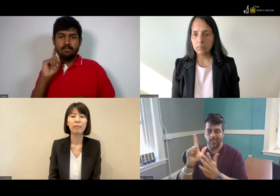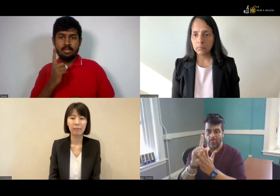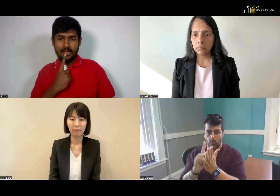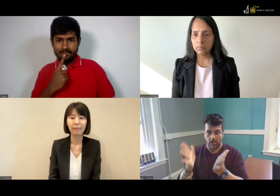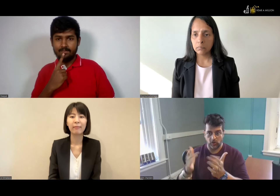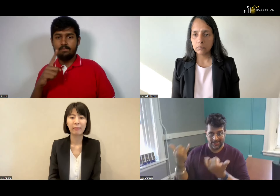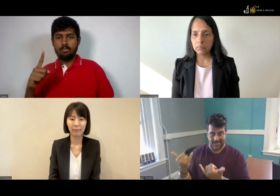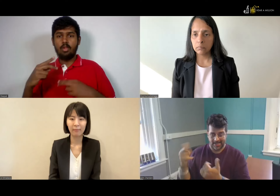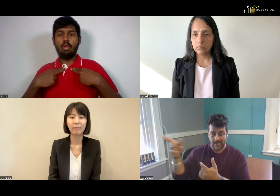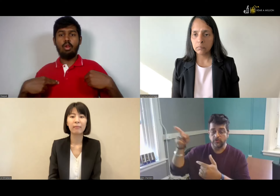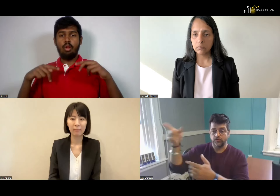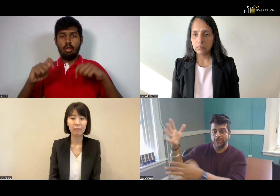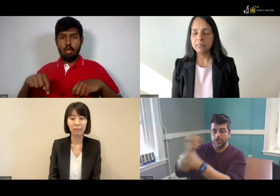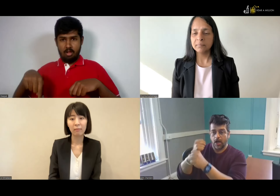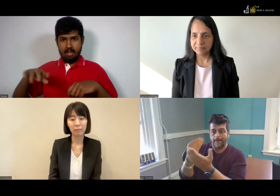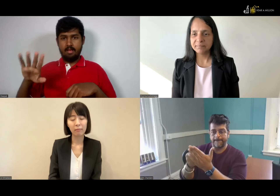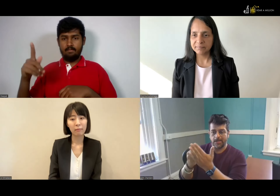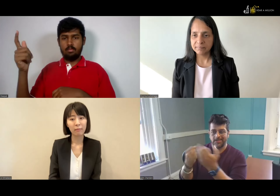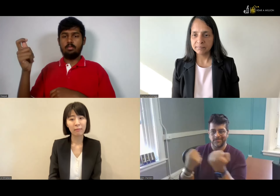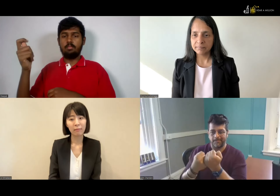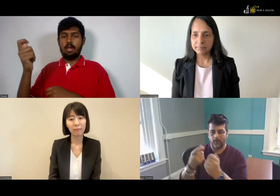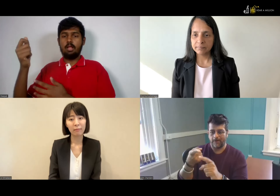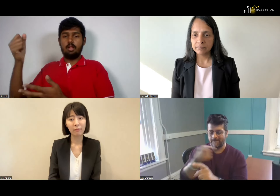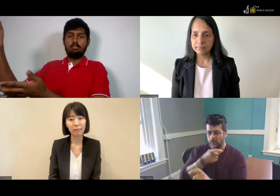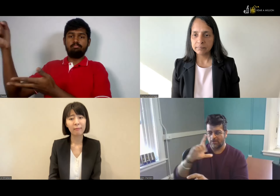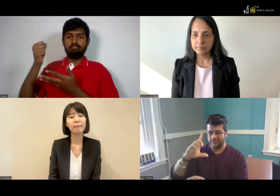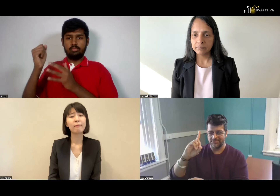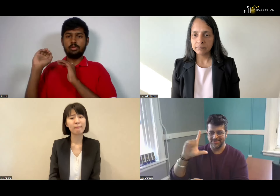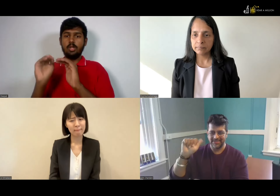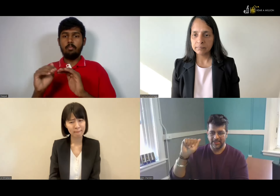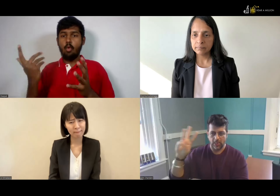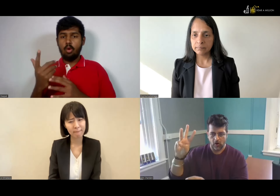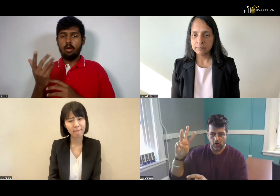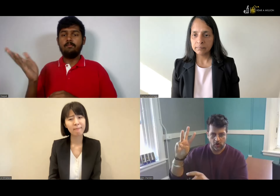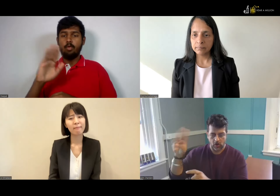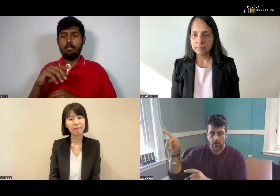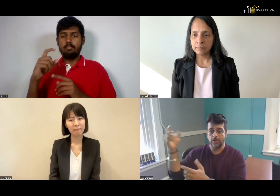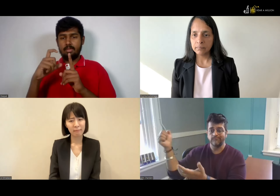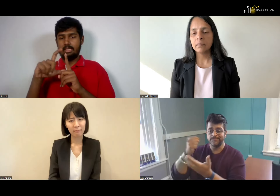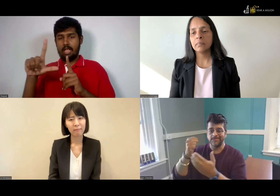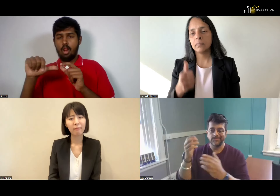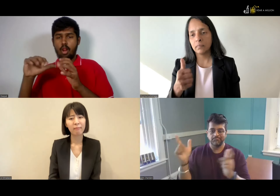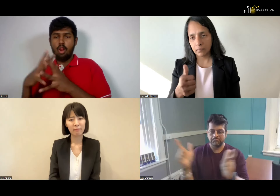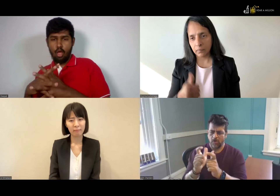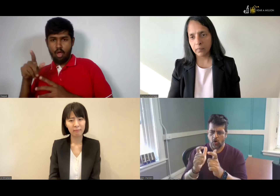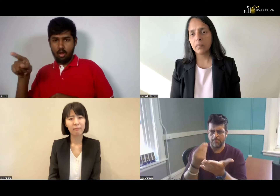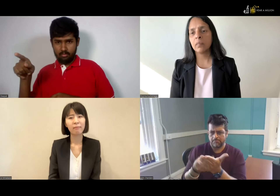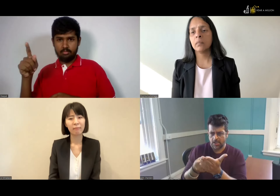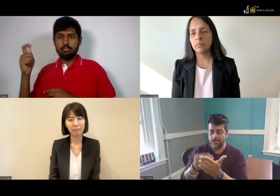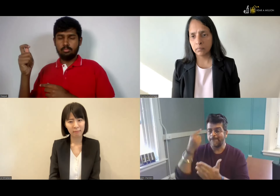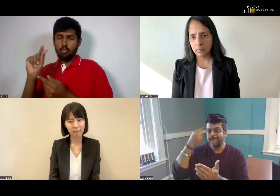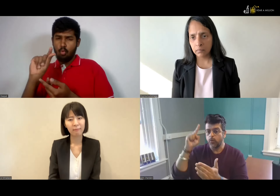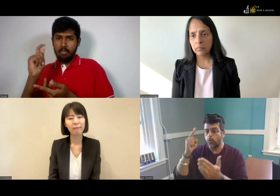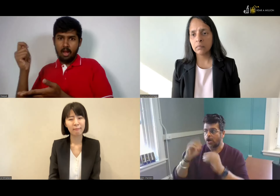one deaf woman who's a lawyer now, and she got a grant and support from D Law, and it was a small